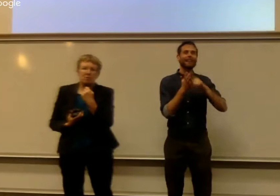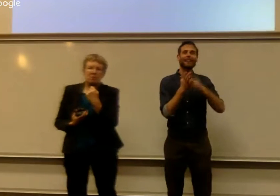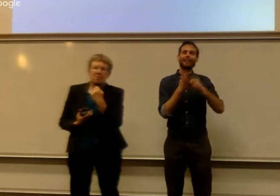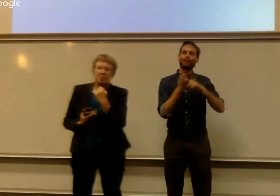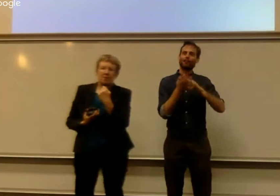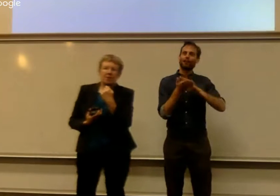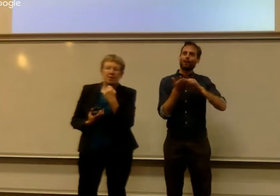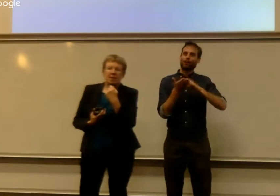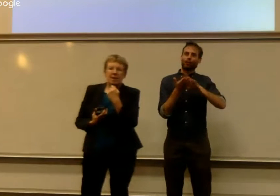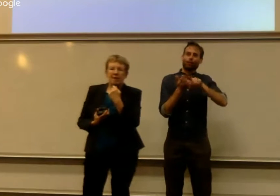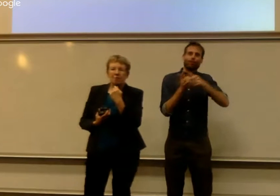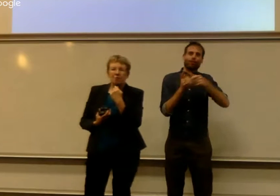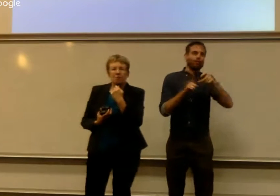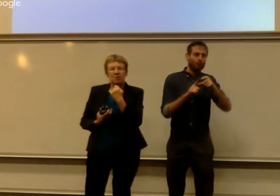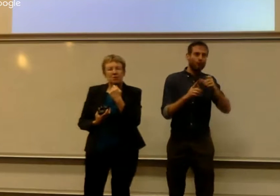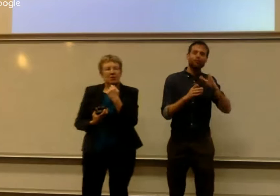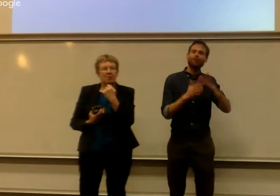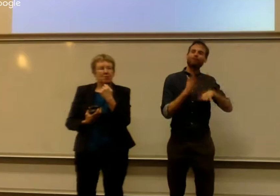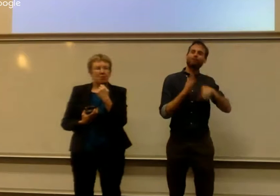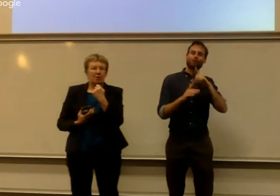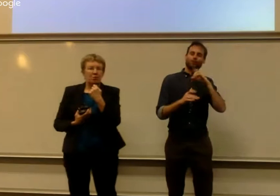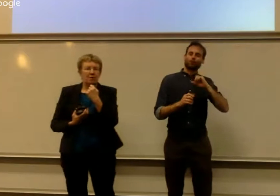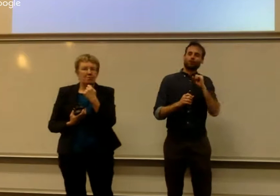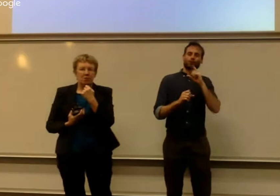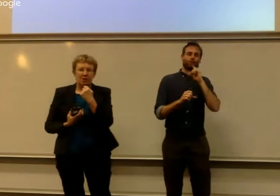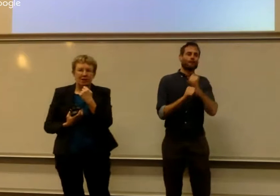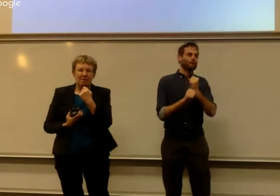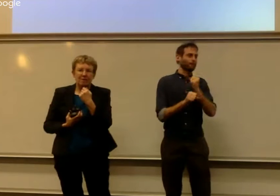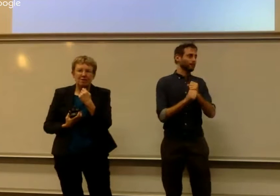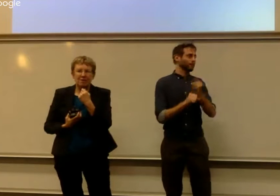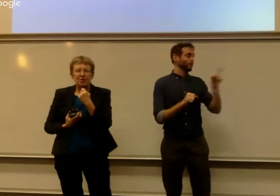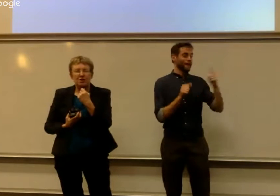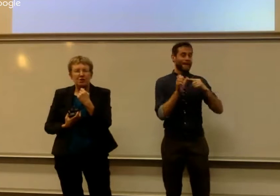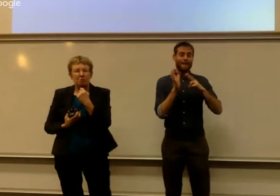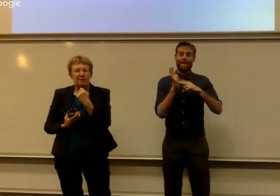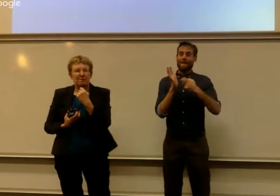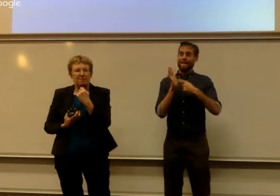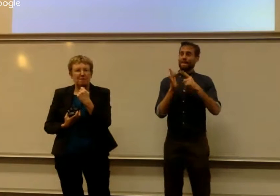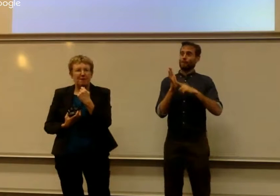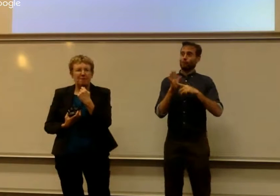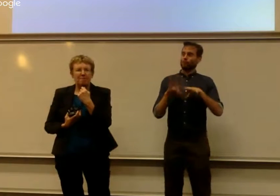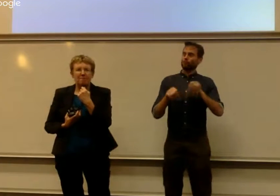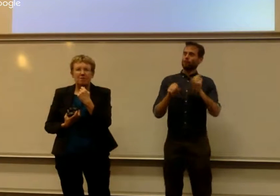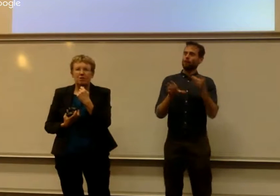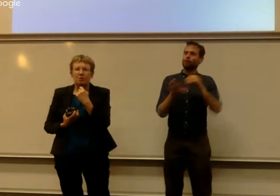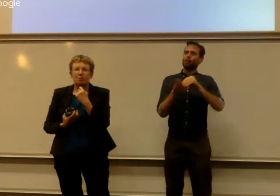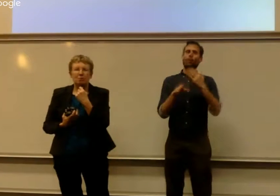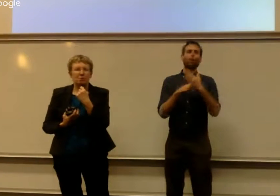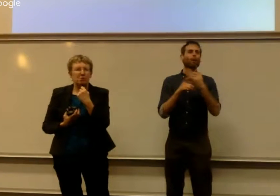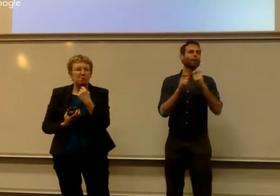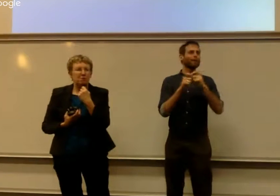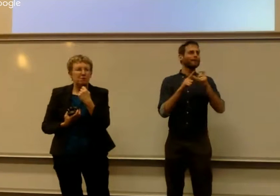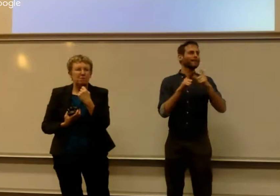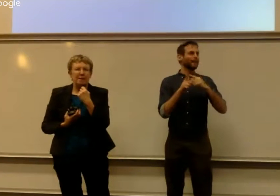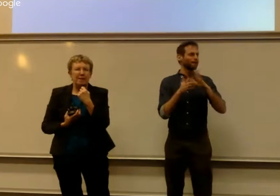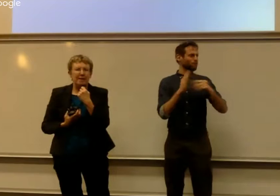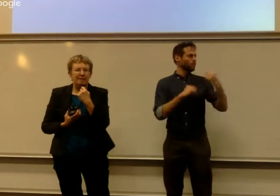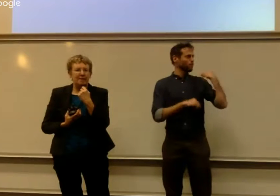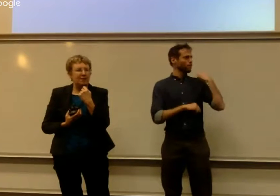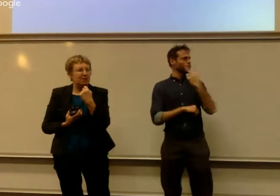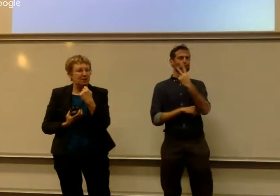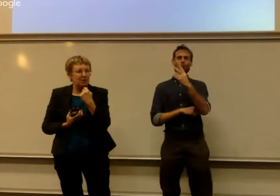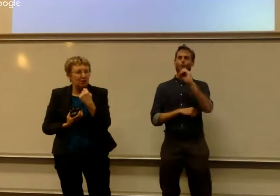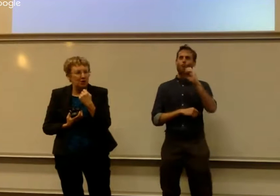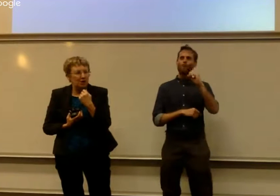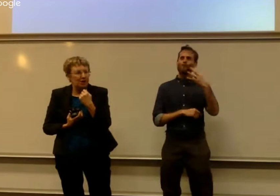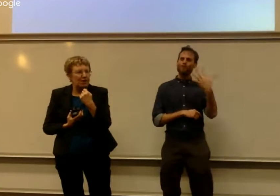Scottish Government. Avril started work with the British Deaf Association in 2005, and she's been responsible for many